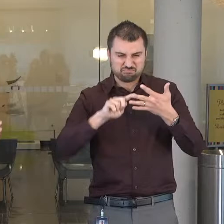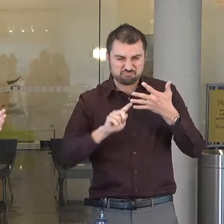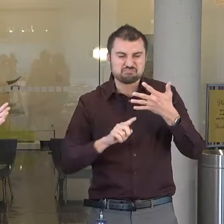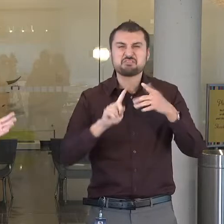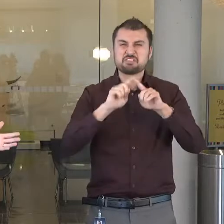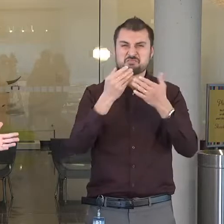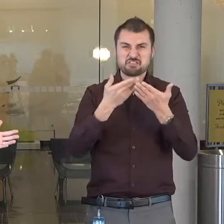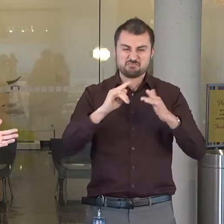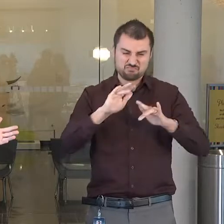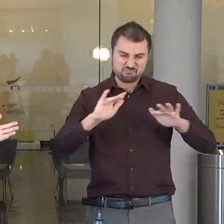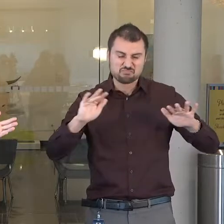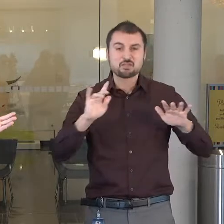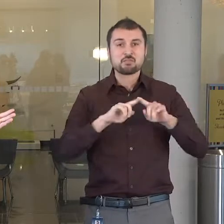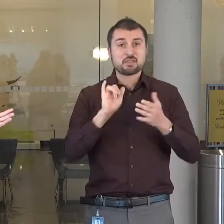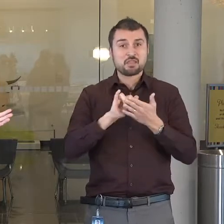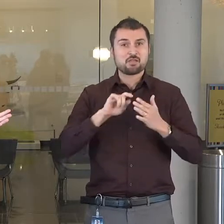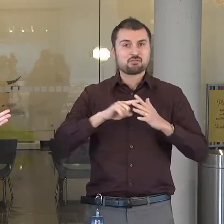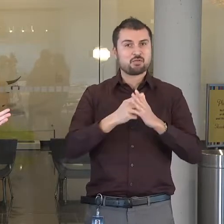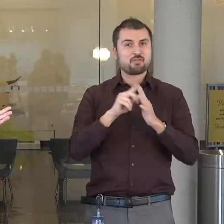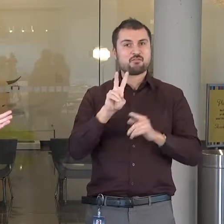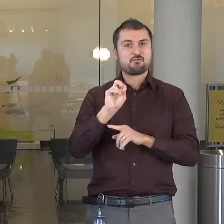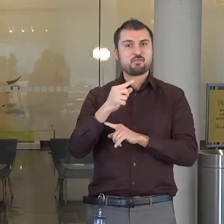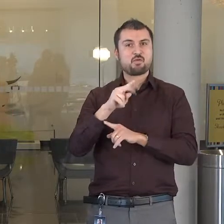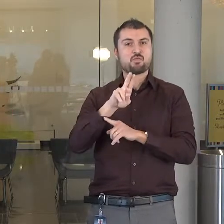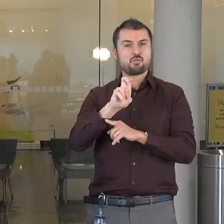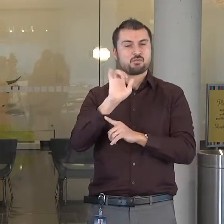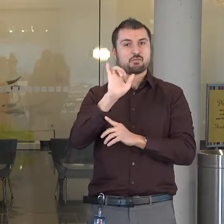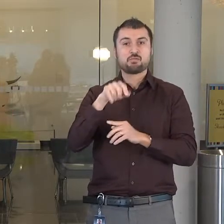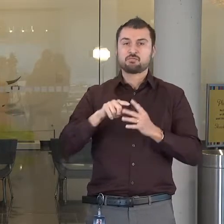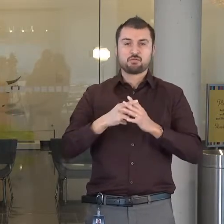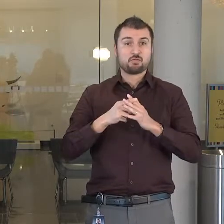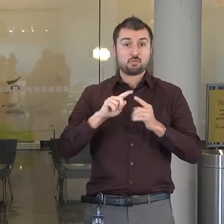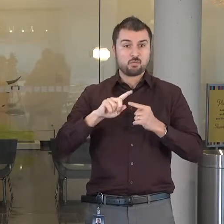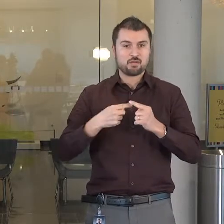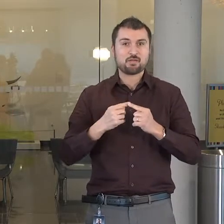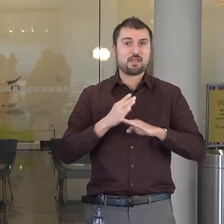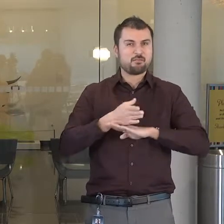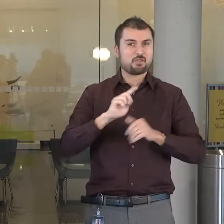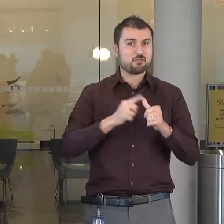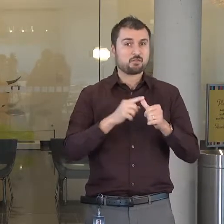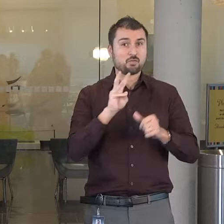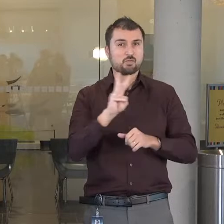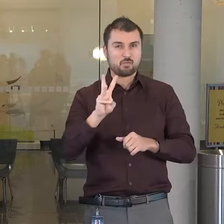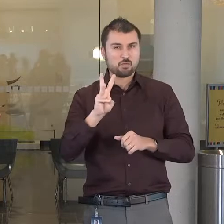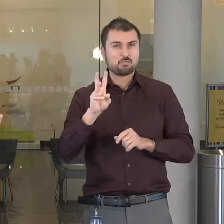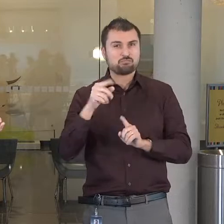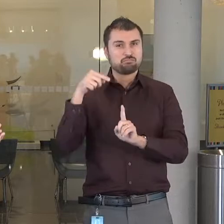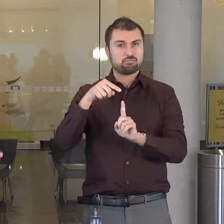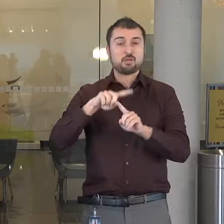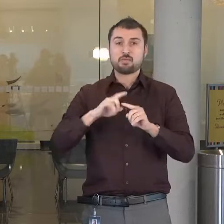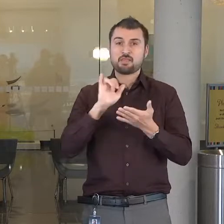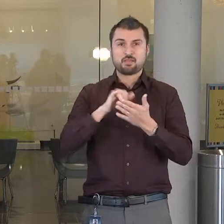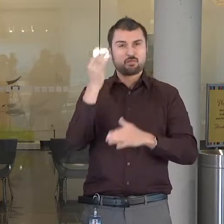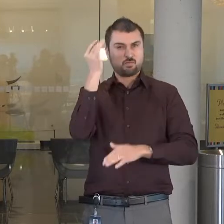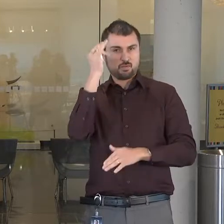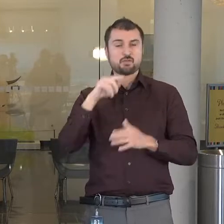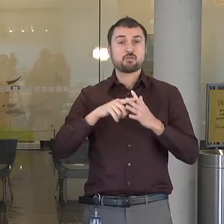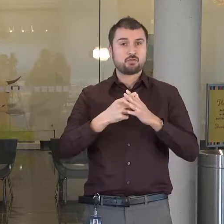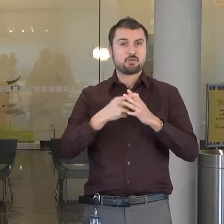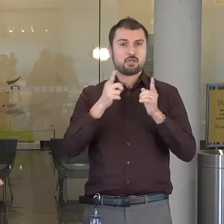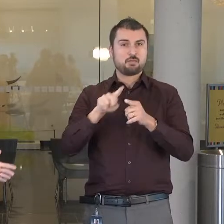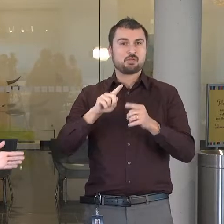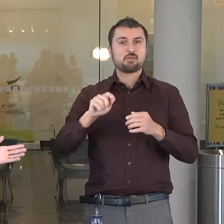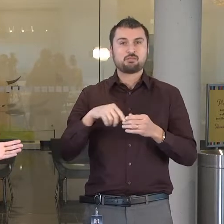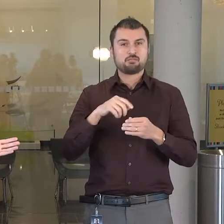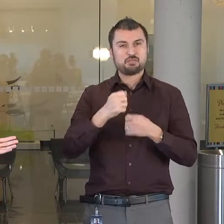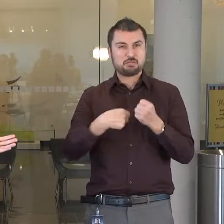vogue starting really just after the First World War, so that's why the starting date is